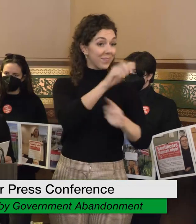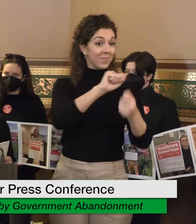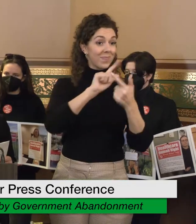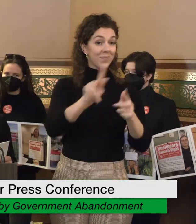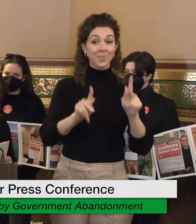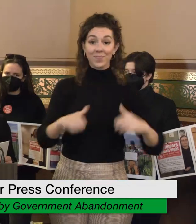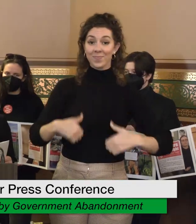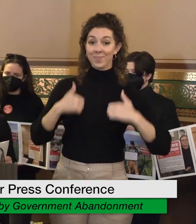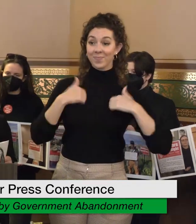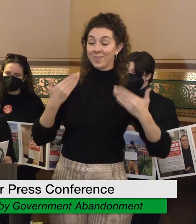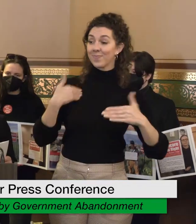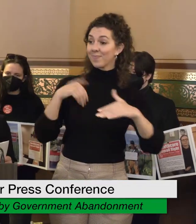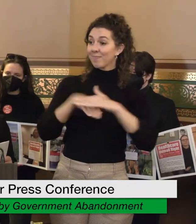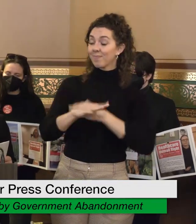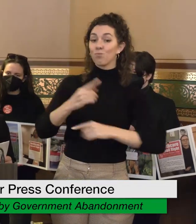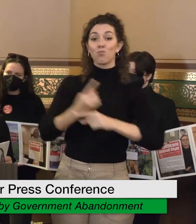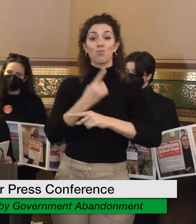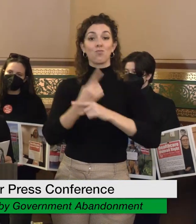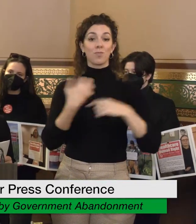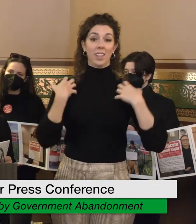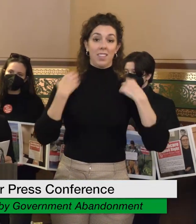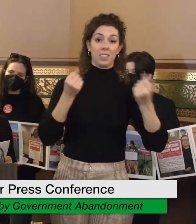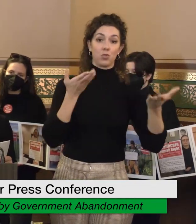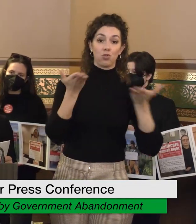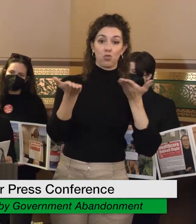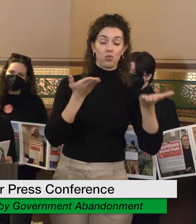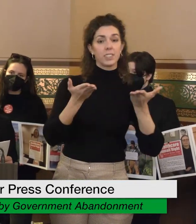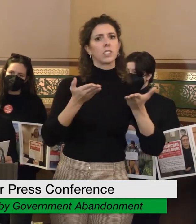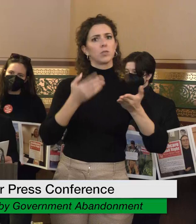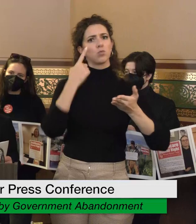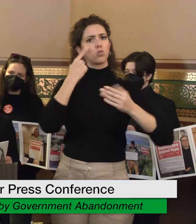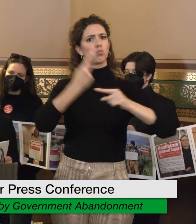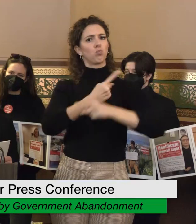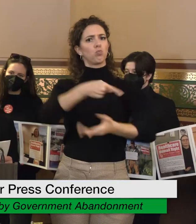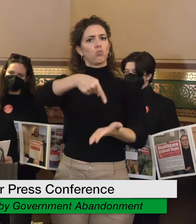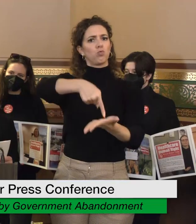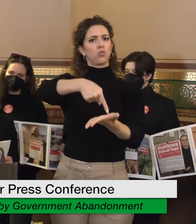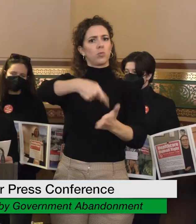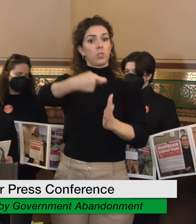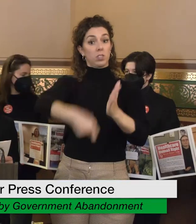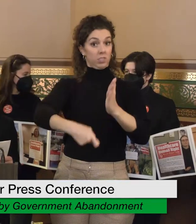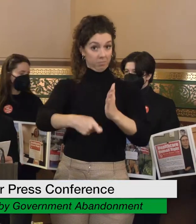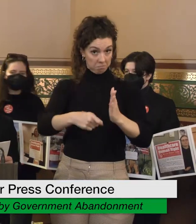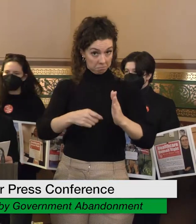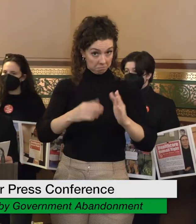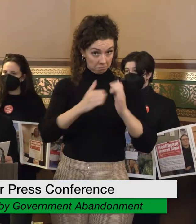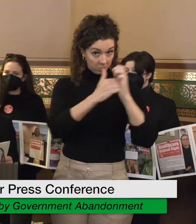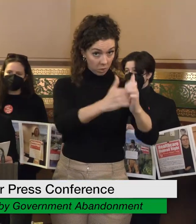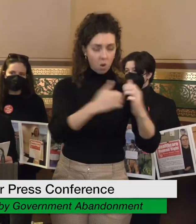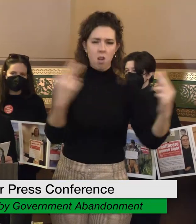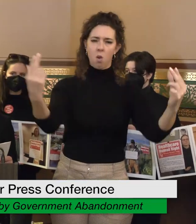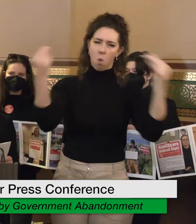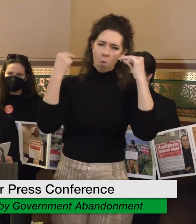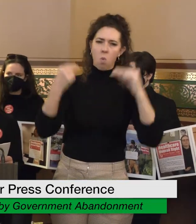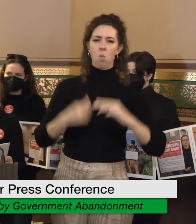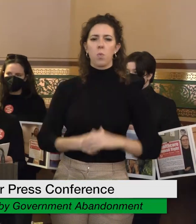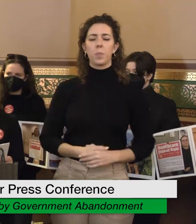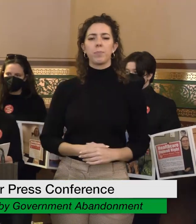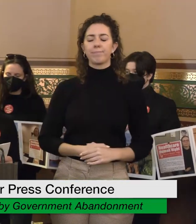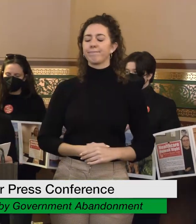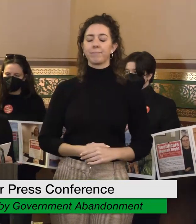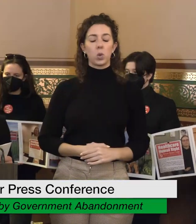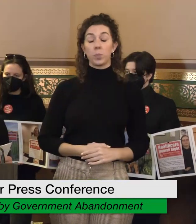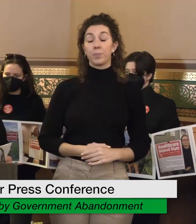residents have access to quality health services at costs that are affordable. Is that being upheld? No!